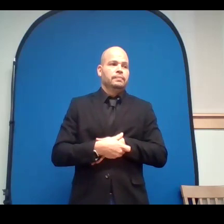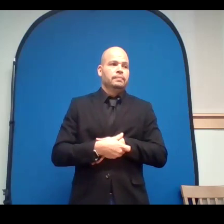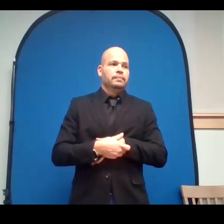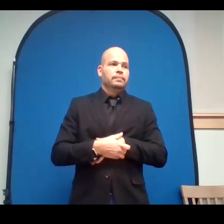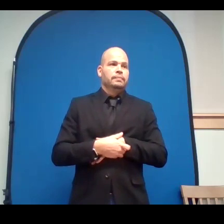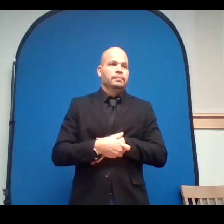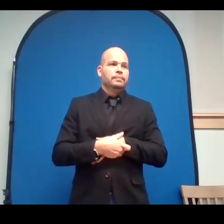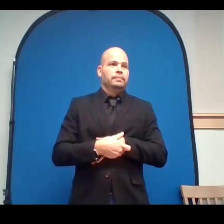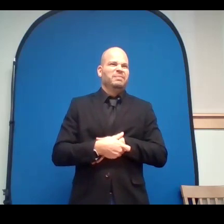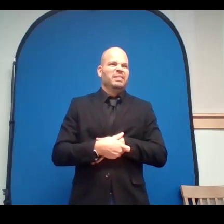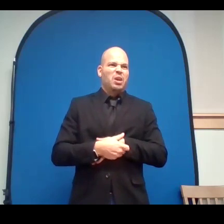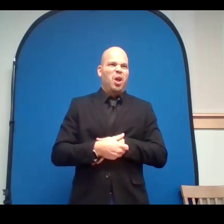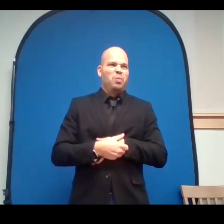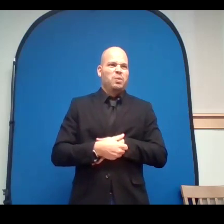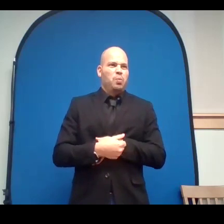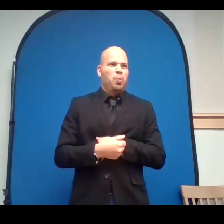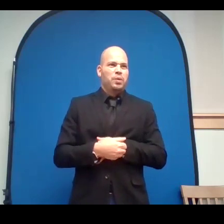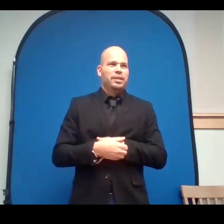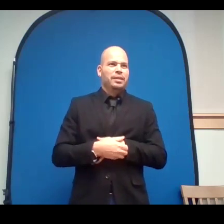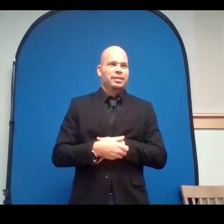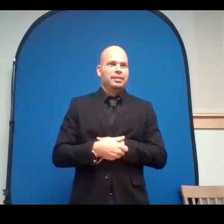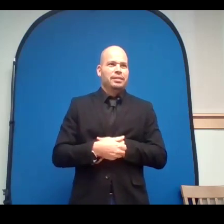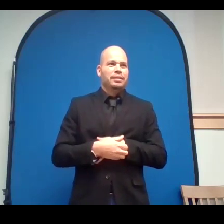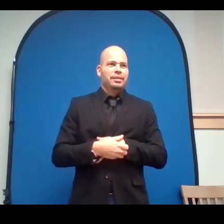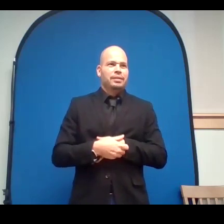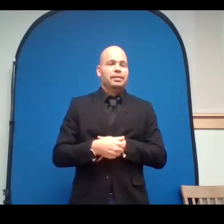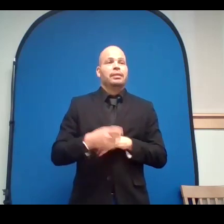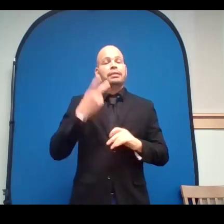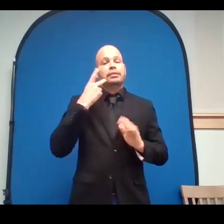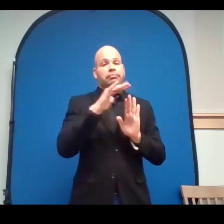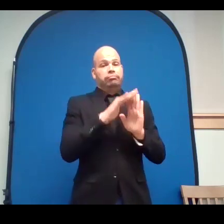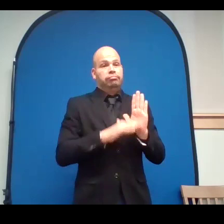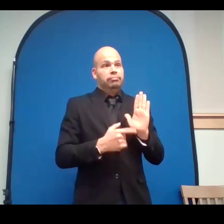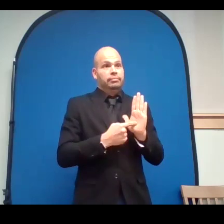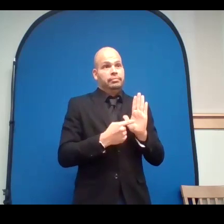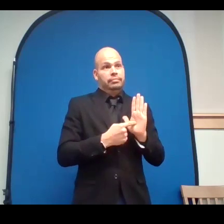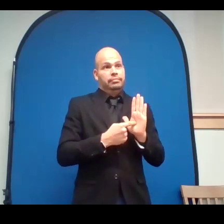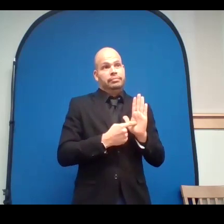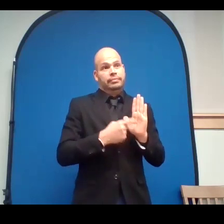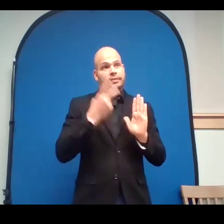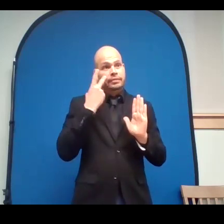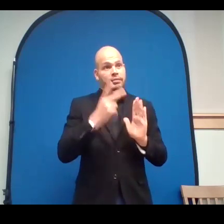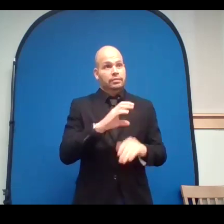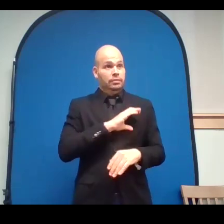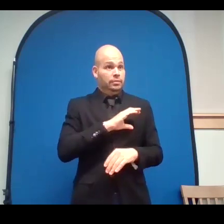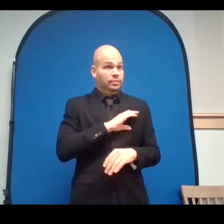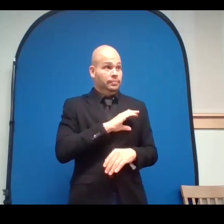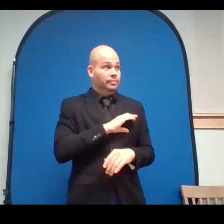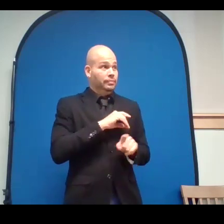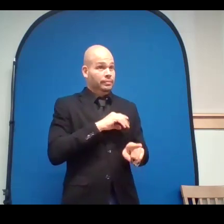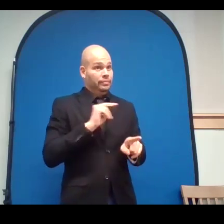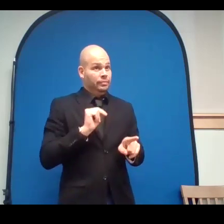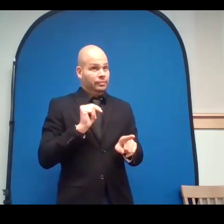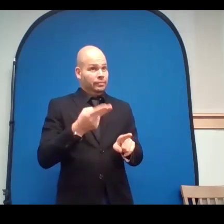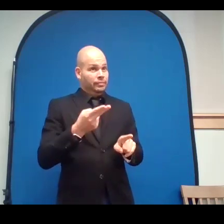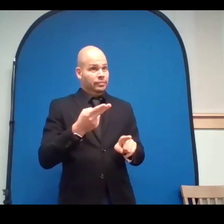You say about a third of the way down the page, I'm a cop in New Hampshire, so a little bit different than how you guys do it.